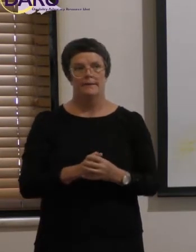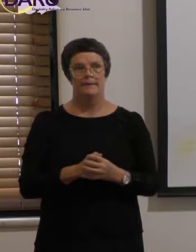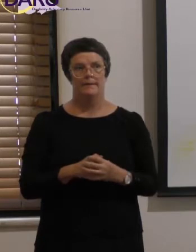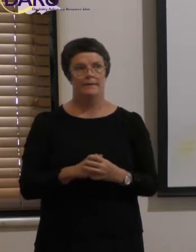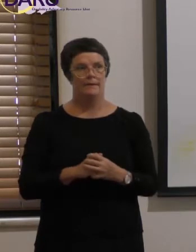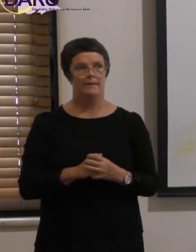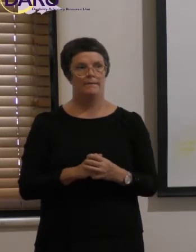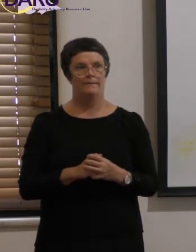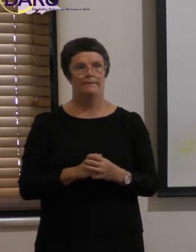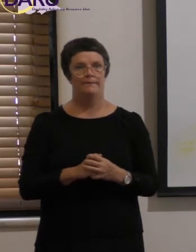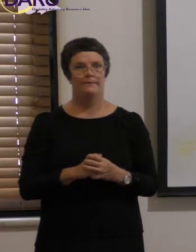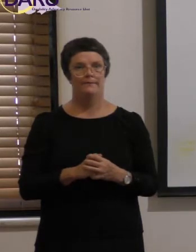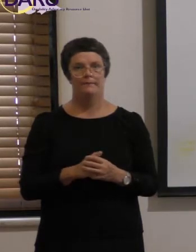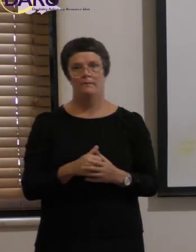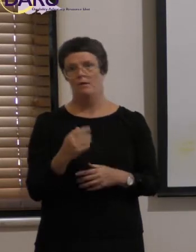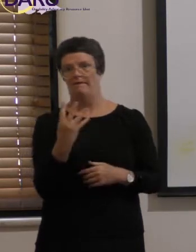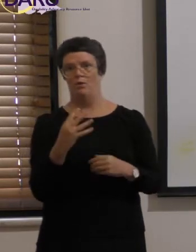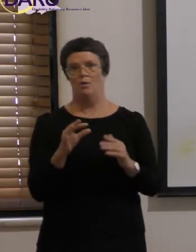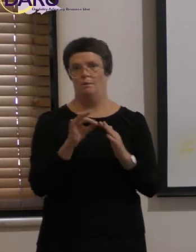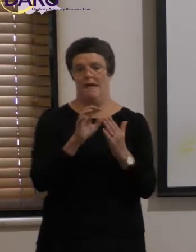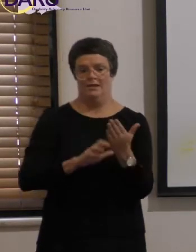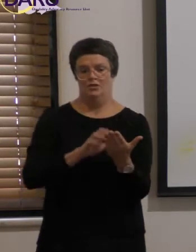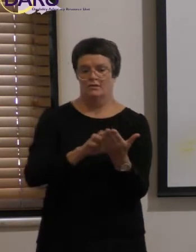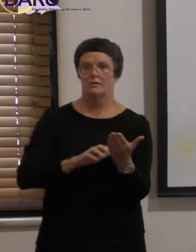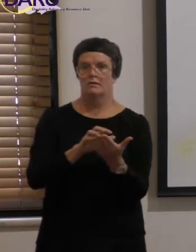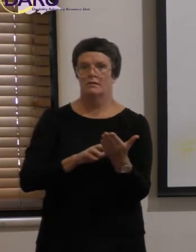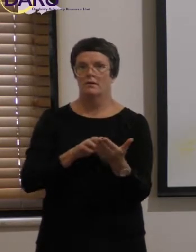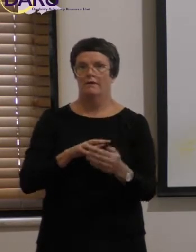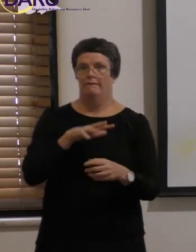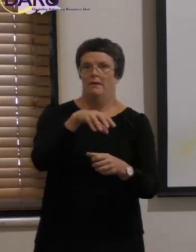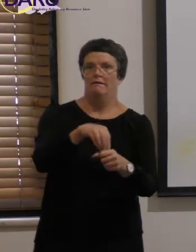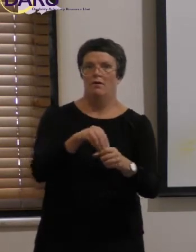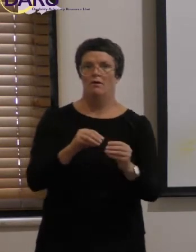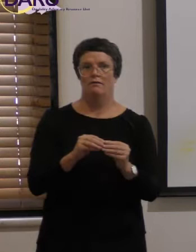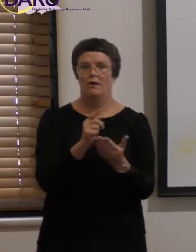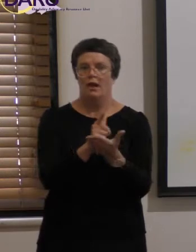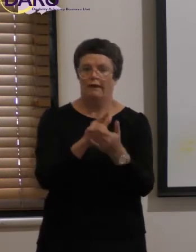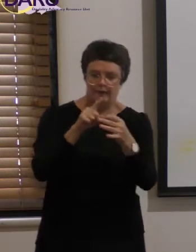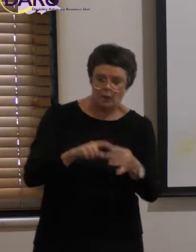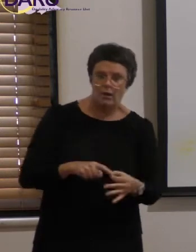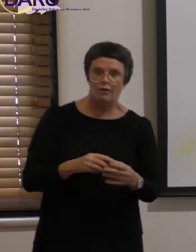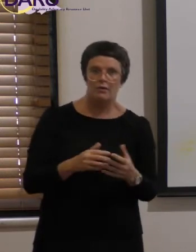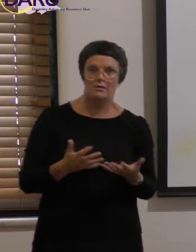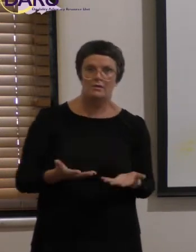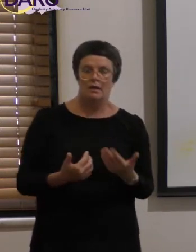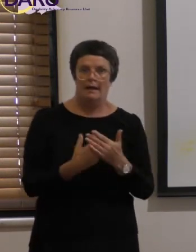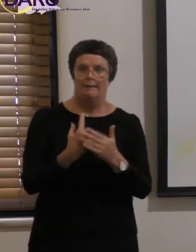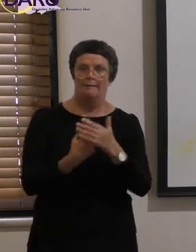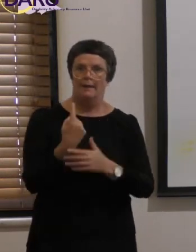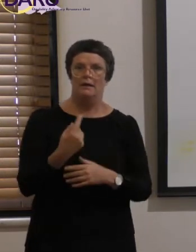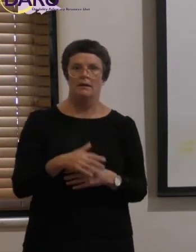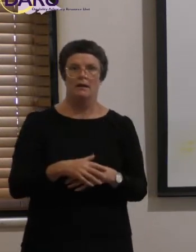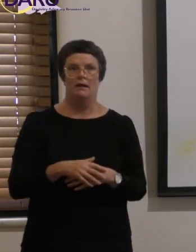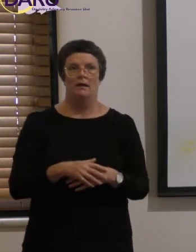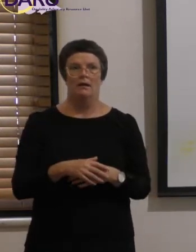Okay, finished. So lots of inquiries, but still, you know, we've had a lot of inquiries. So we're talking about a lot more,